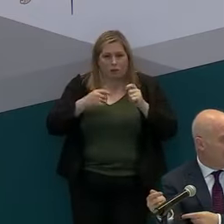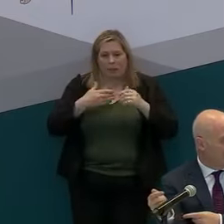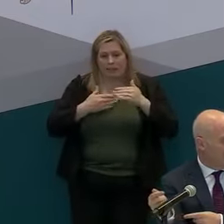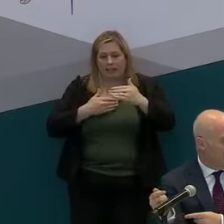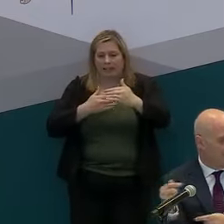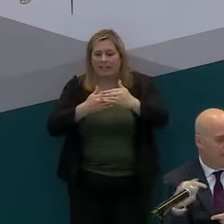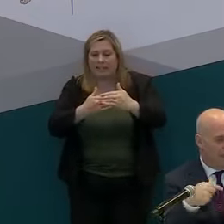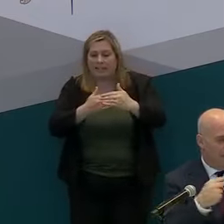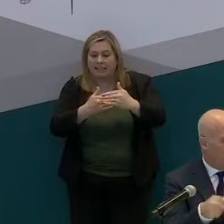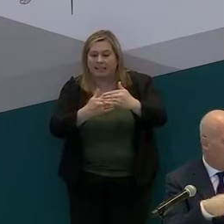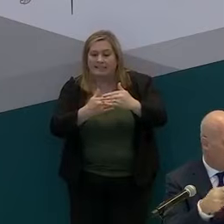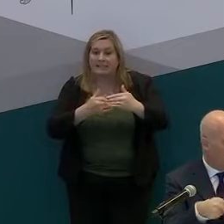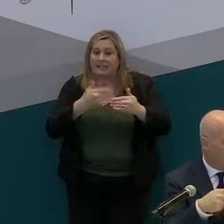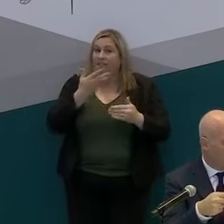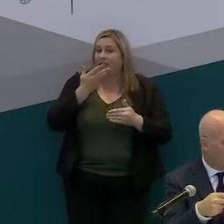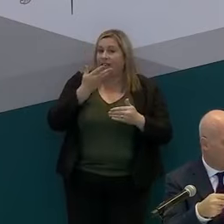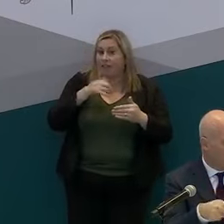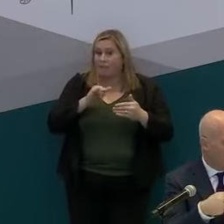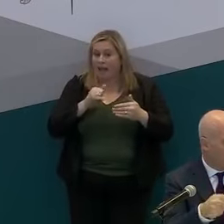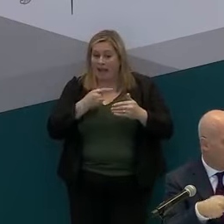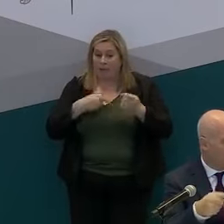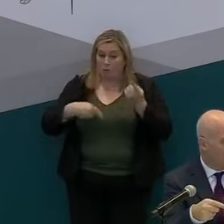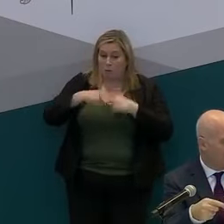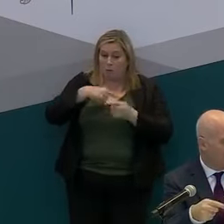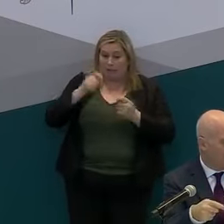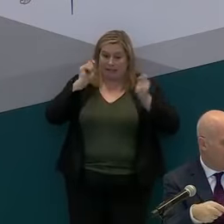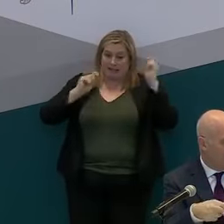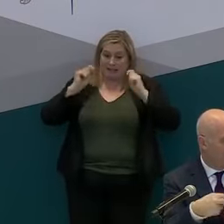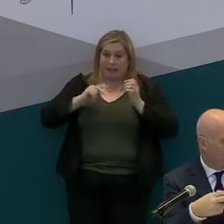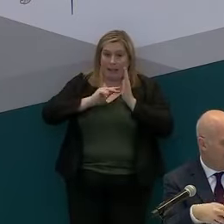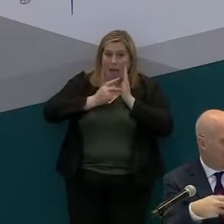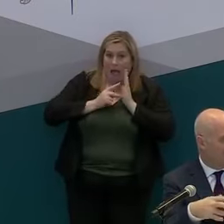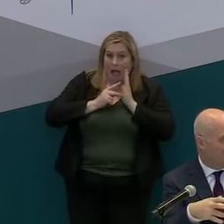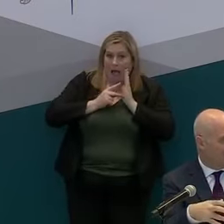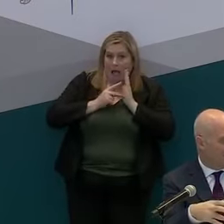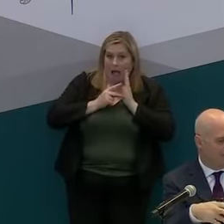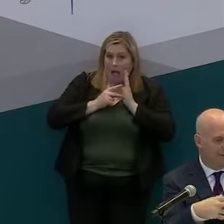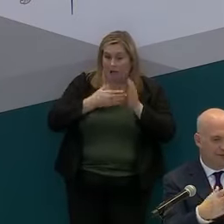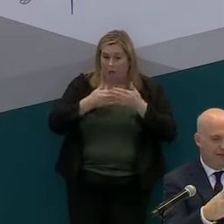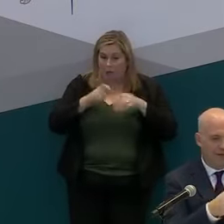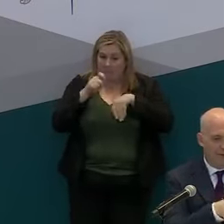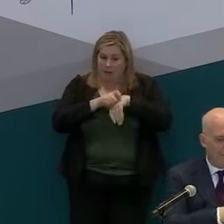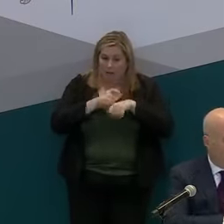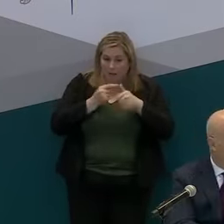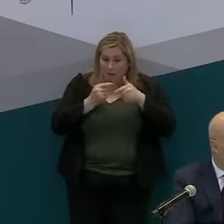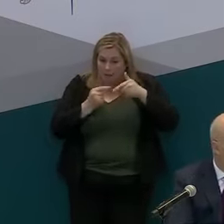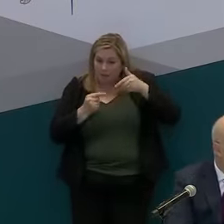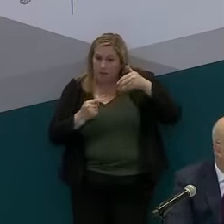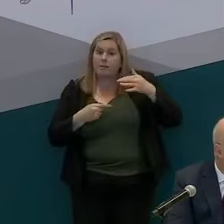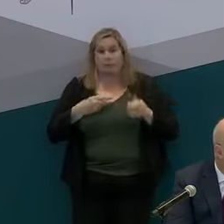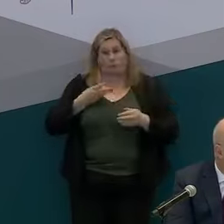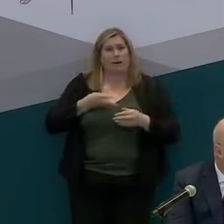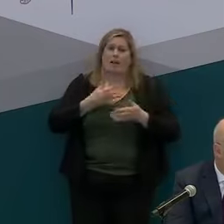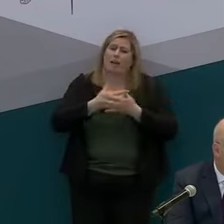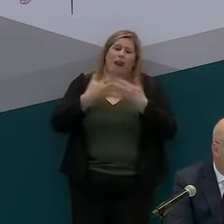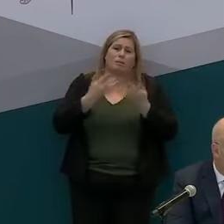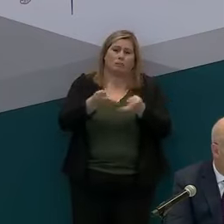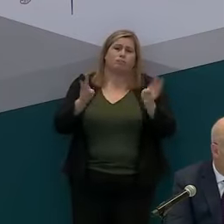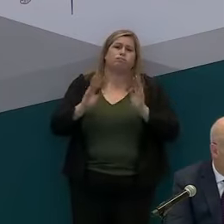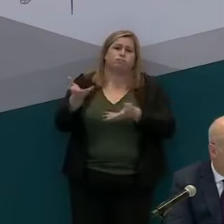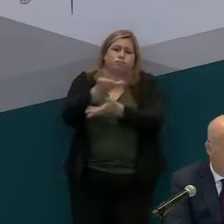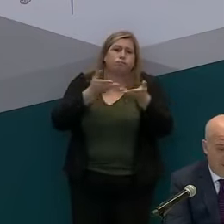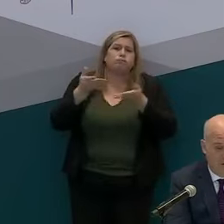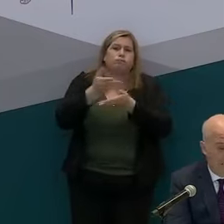to the 5th of May. An ongoing assessment of where we're at in terms of the preparation of testing and other arrangements. And we will be giving obvious consideration, as we do on a